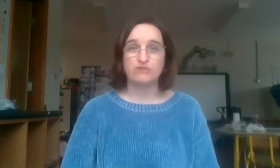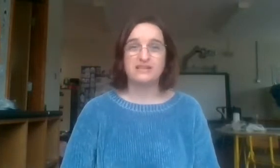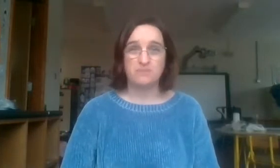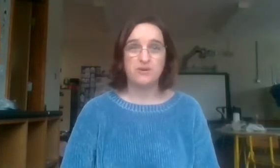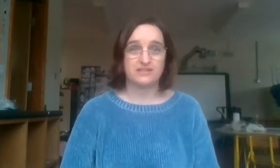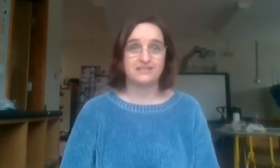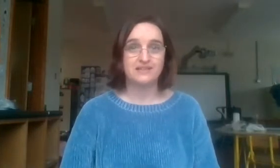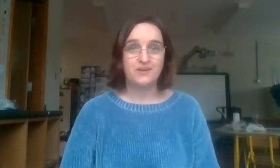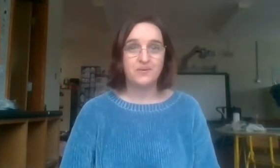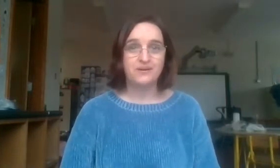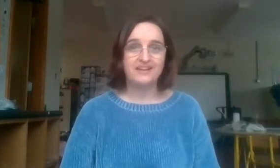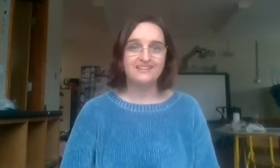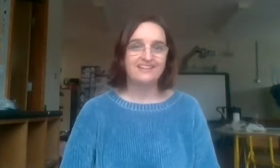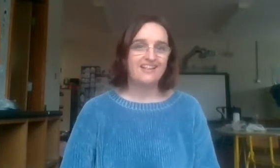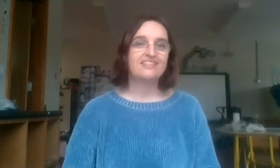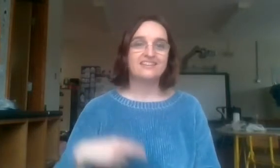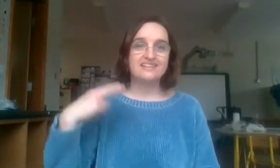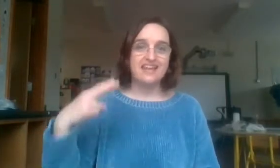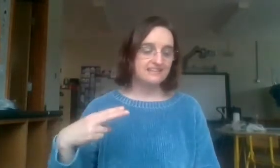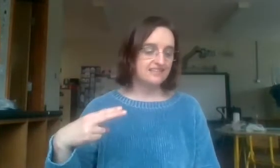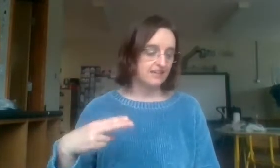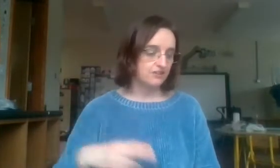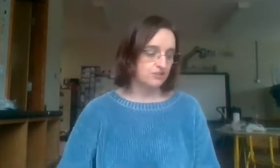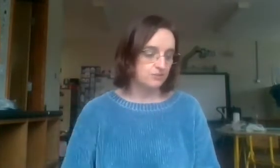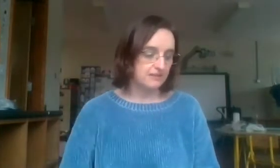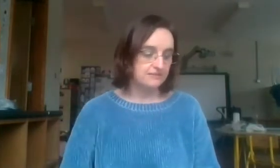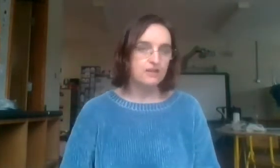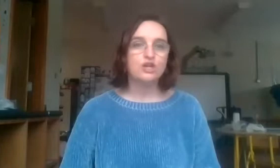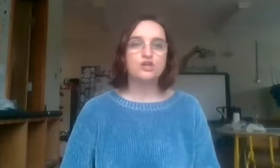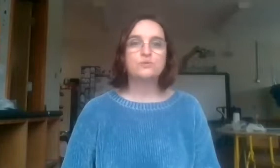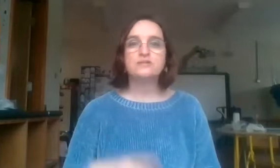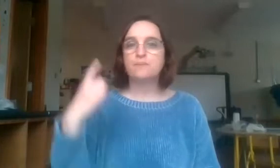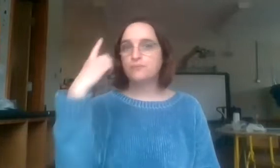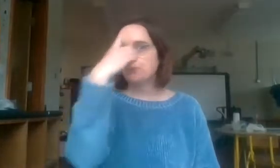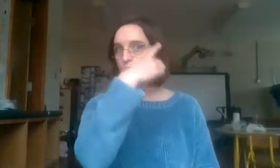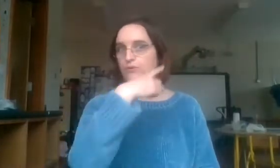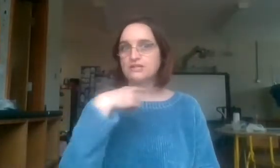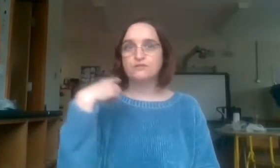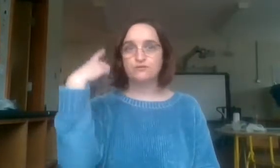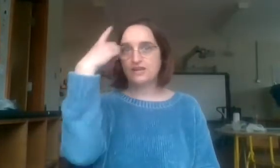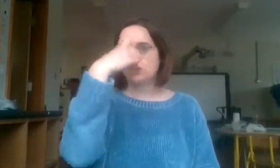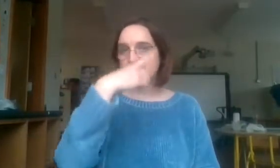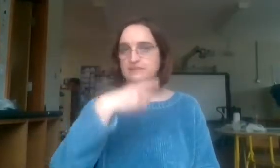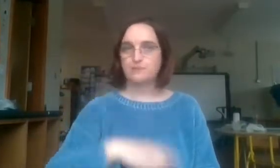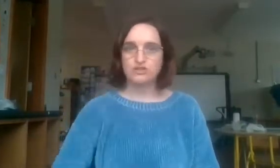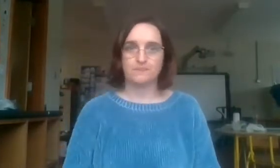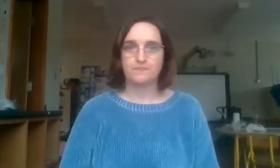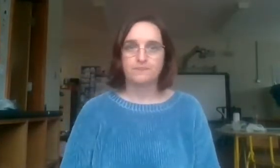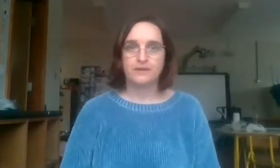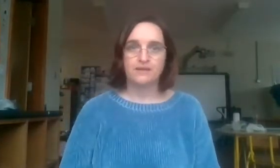really important, okay? The next thing to do is use appropriate facial expression. I'm